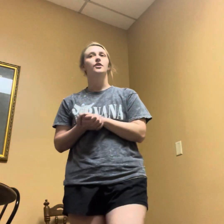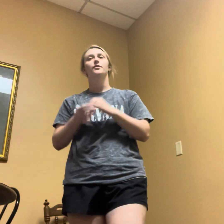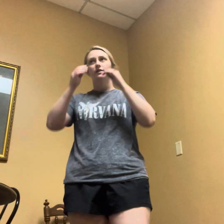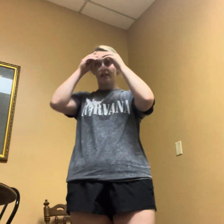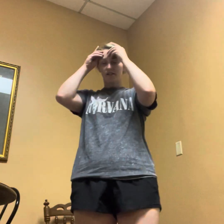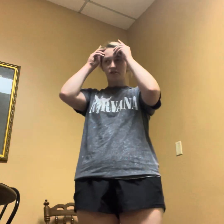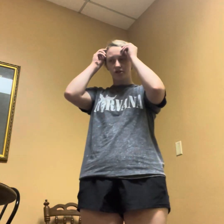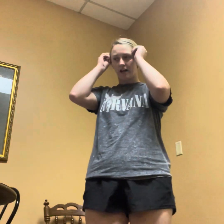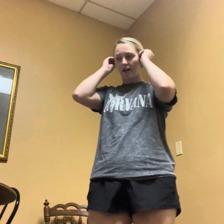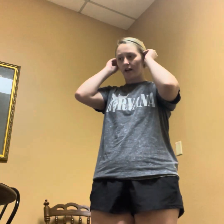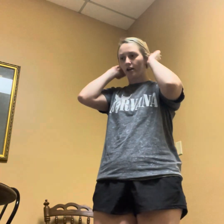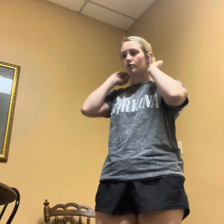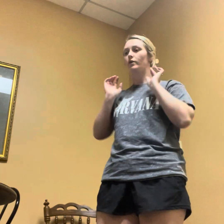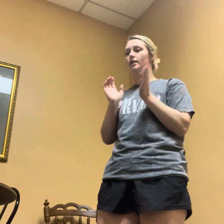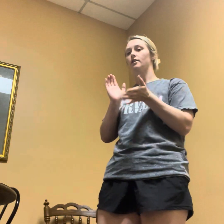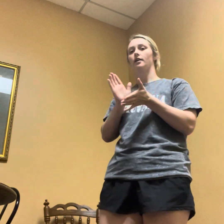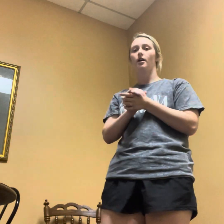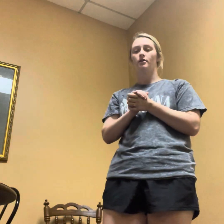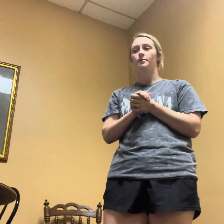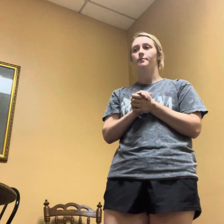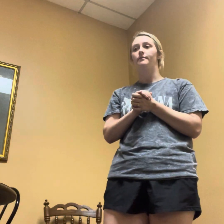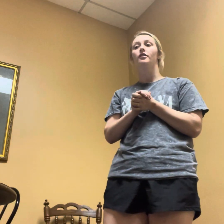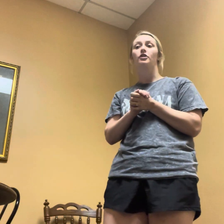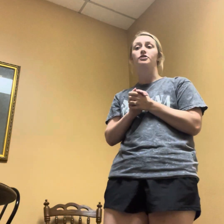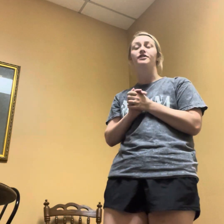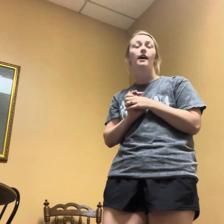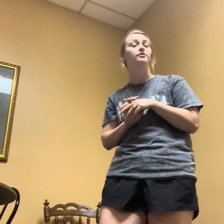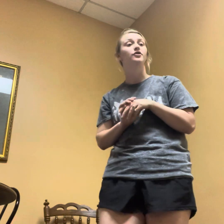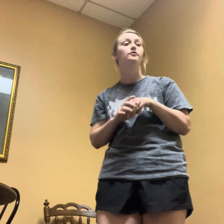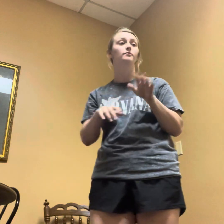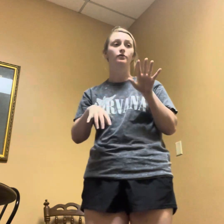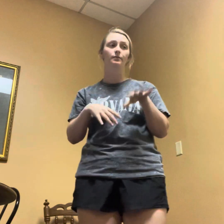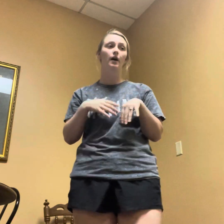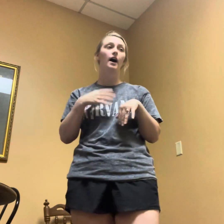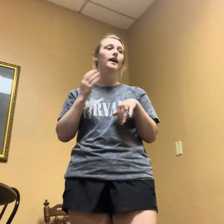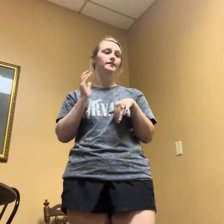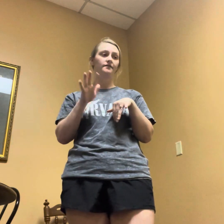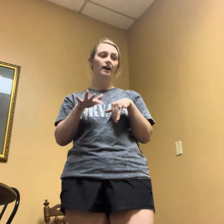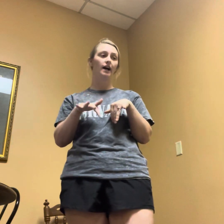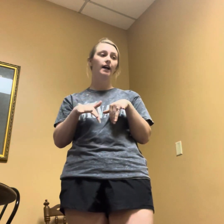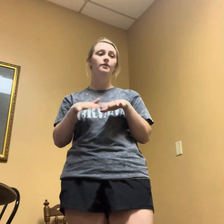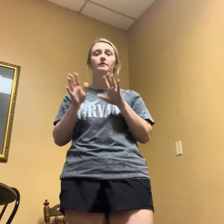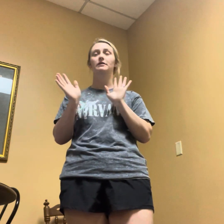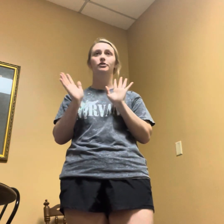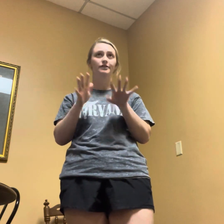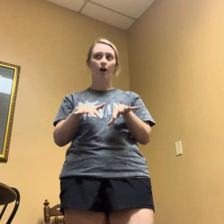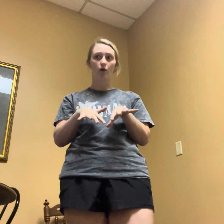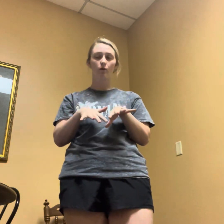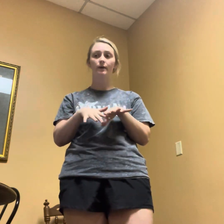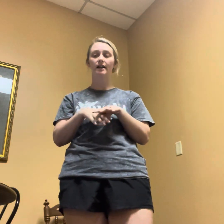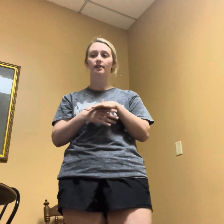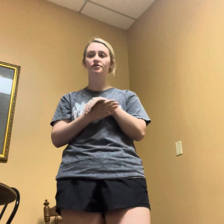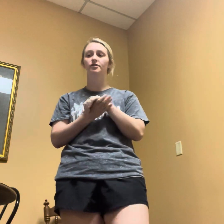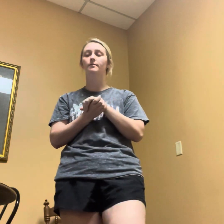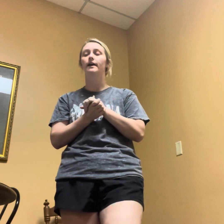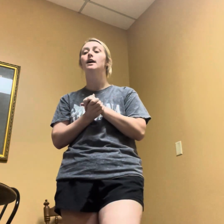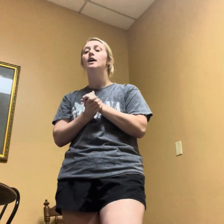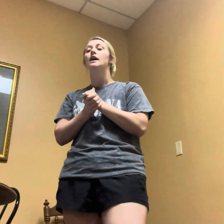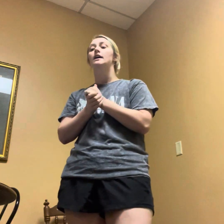So yesterday we learned how to multiply and divide, and we've been learning that all week actually. But